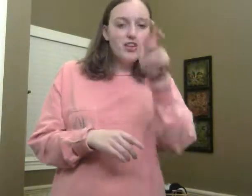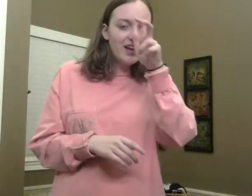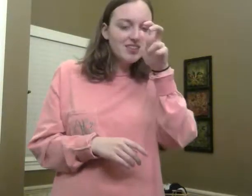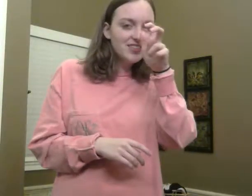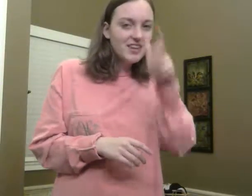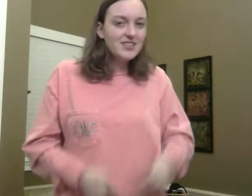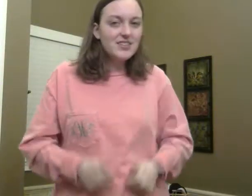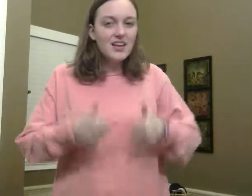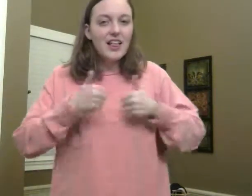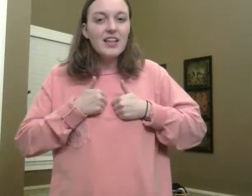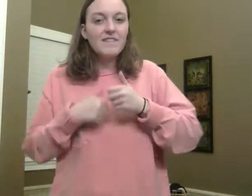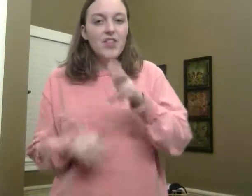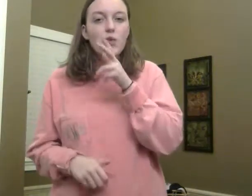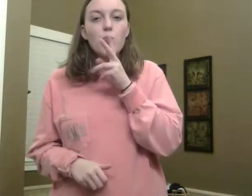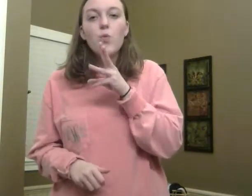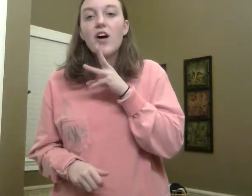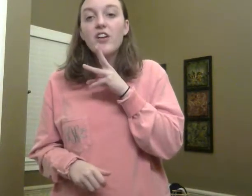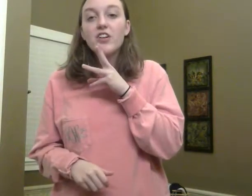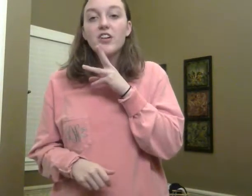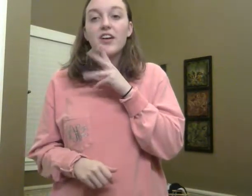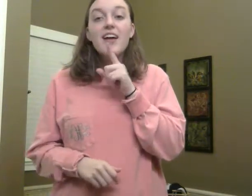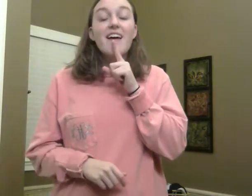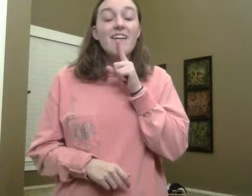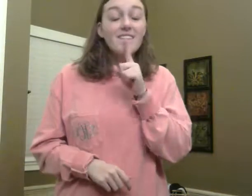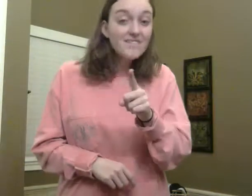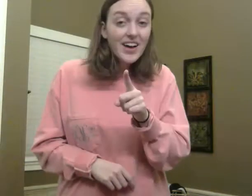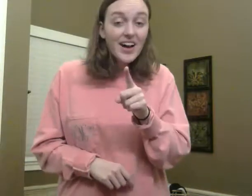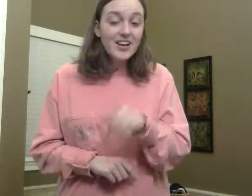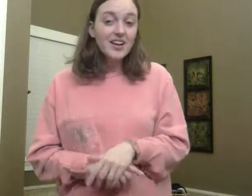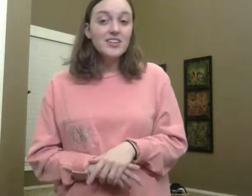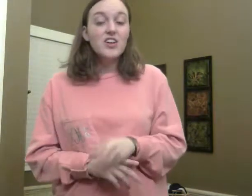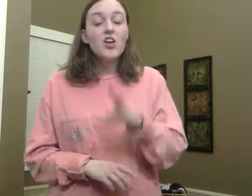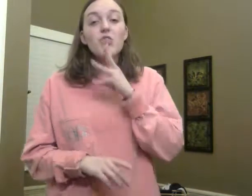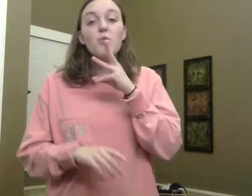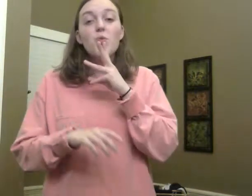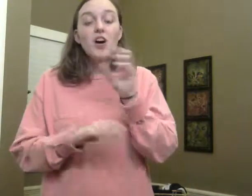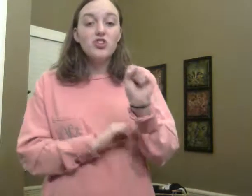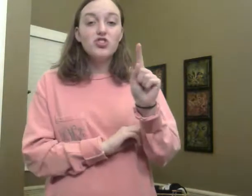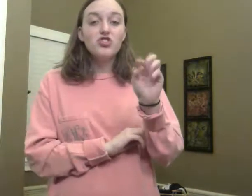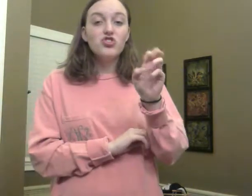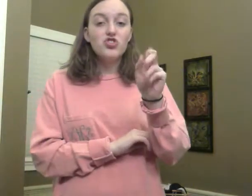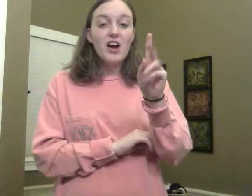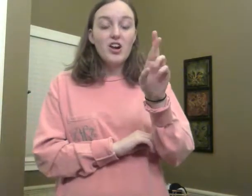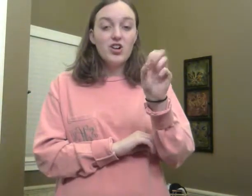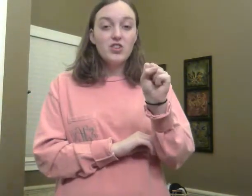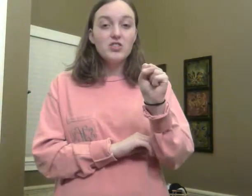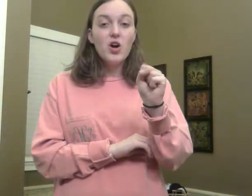fact, water striders only go inland when rain or strong winds force them off the water.